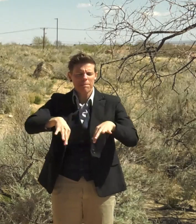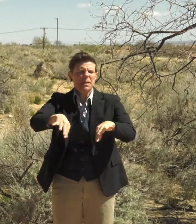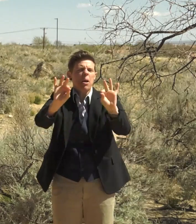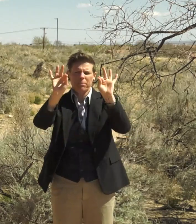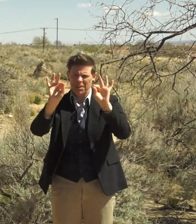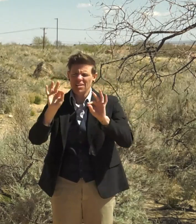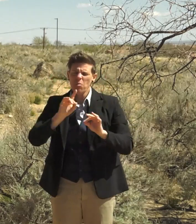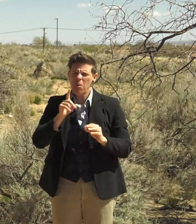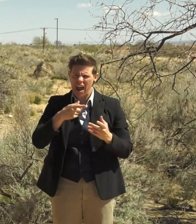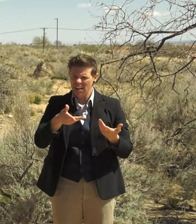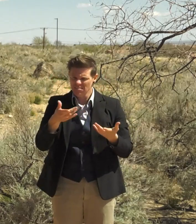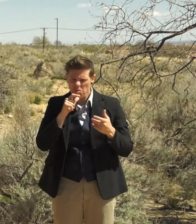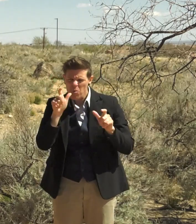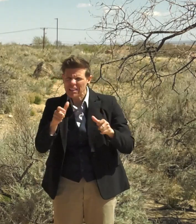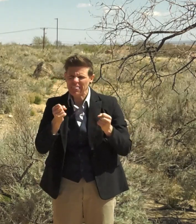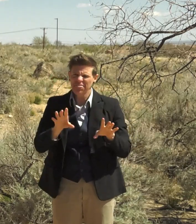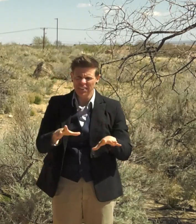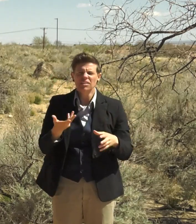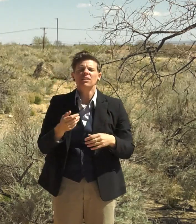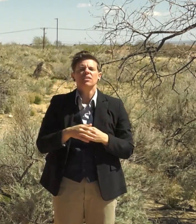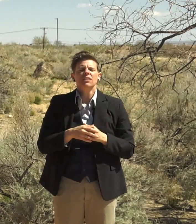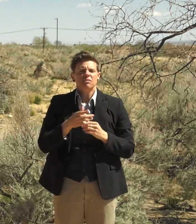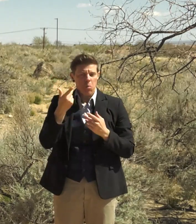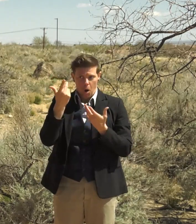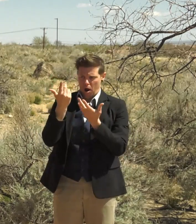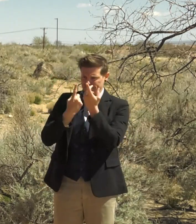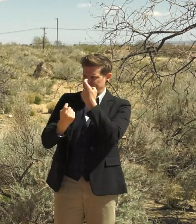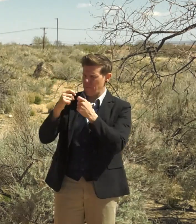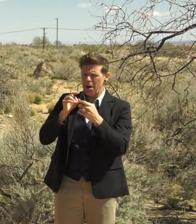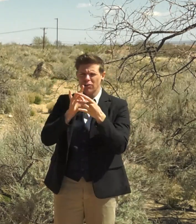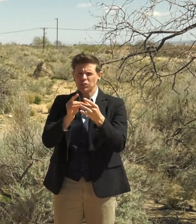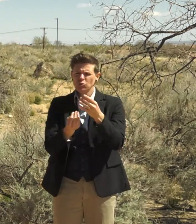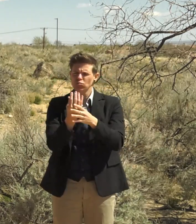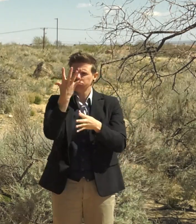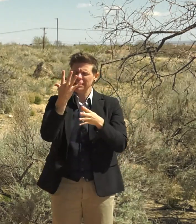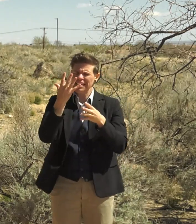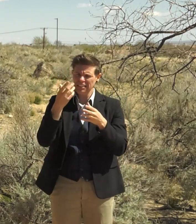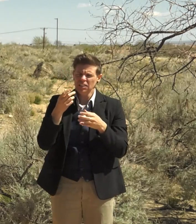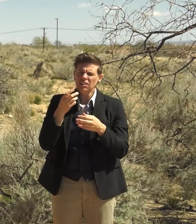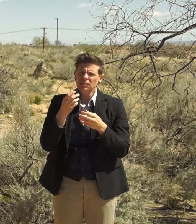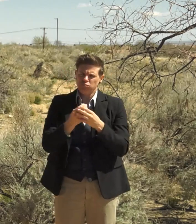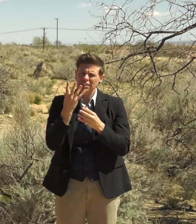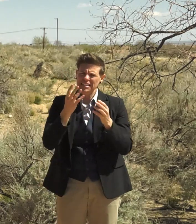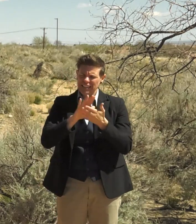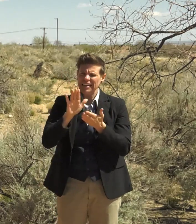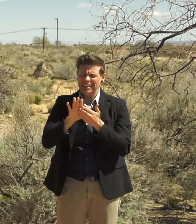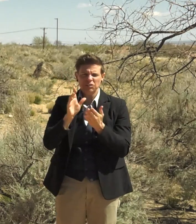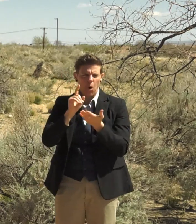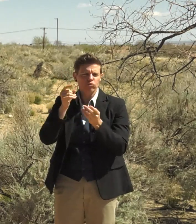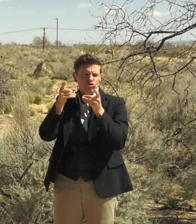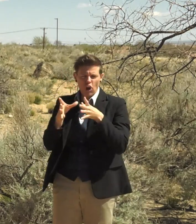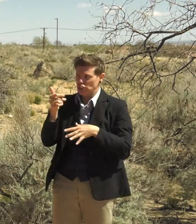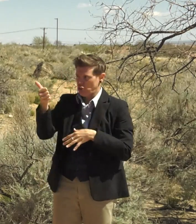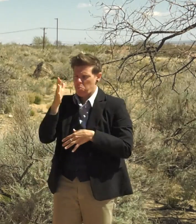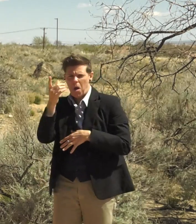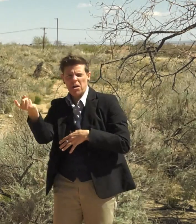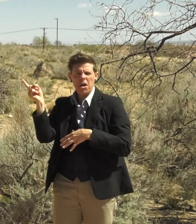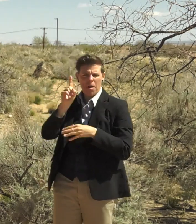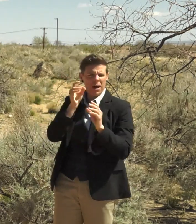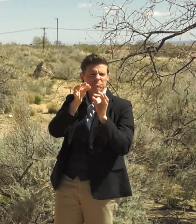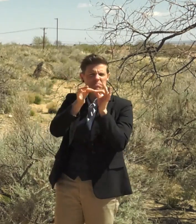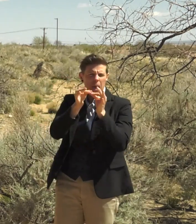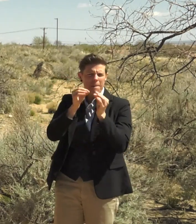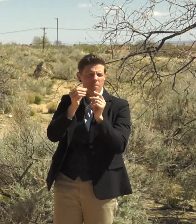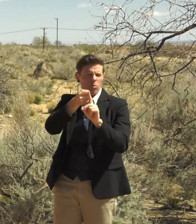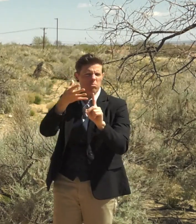cleanup and so forth. So we have our Director of Solid Waste here who's going to speak to that. And then number 2, we also have lots of folks here to talk